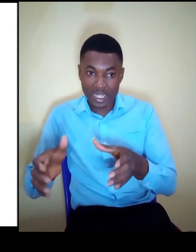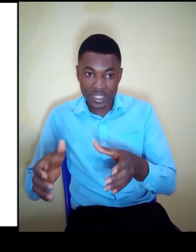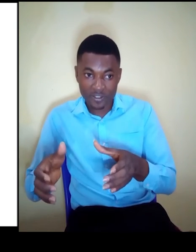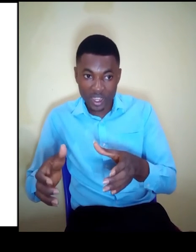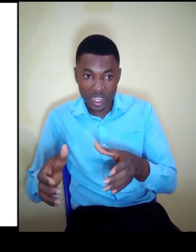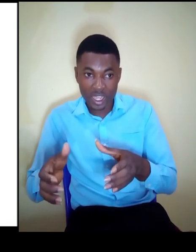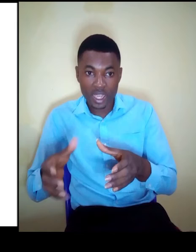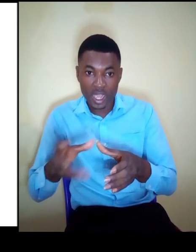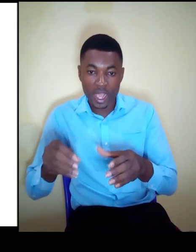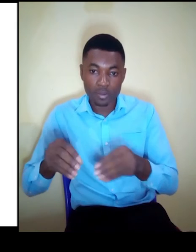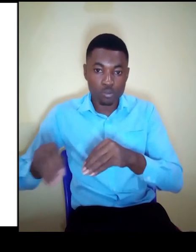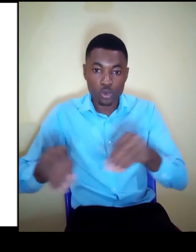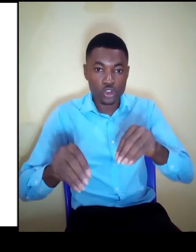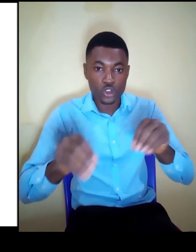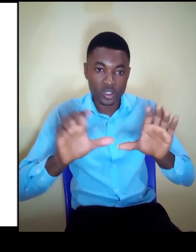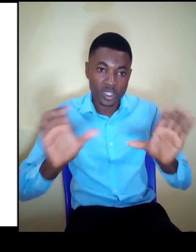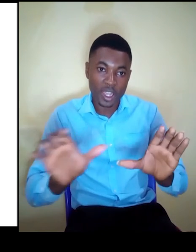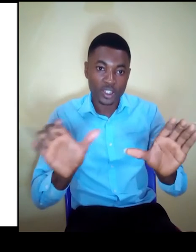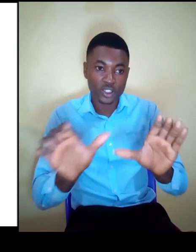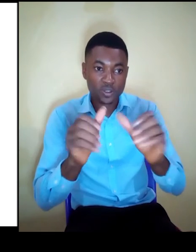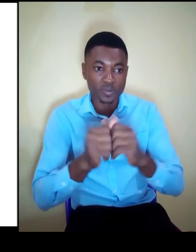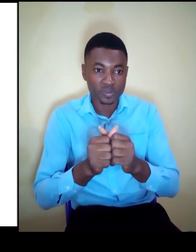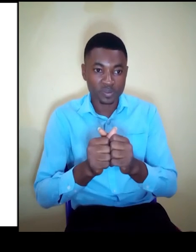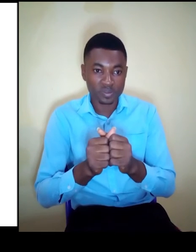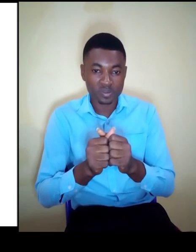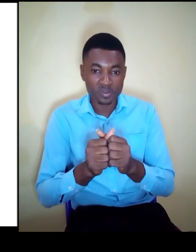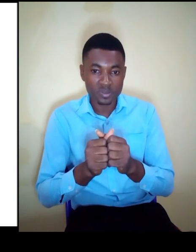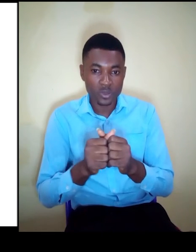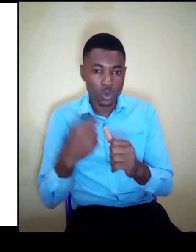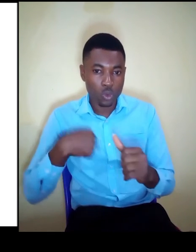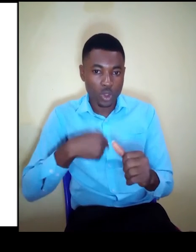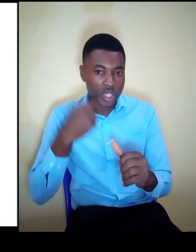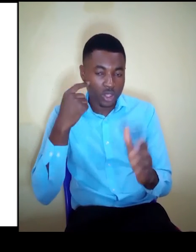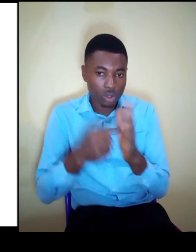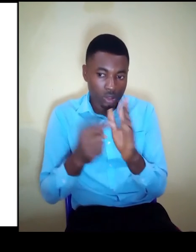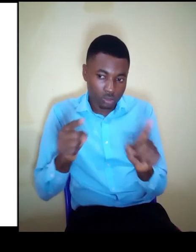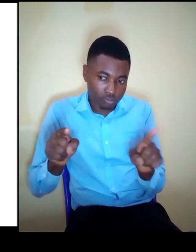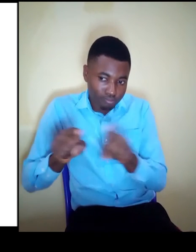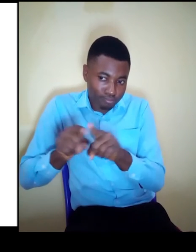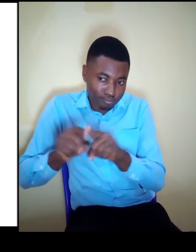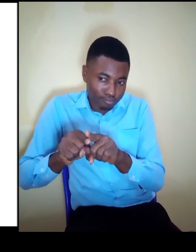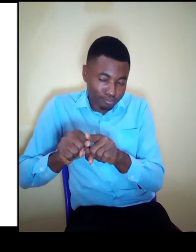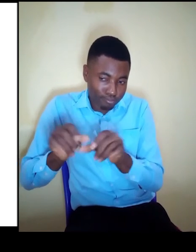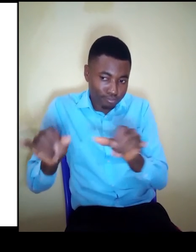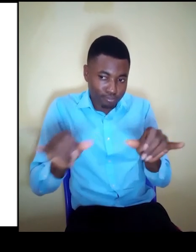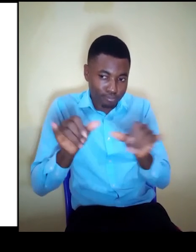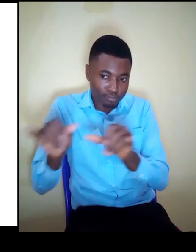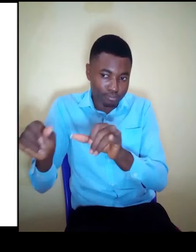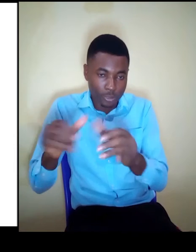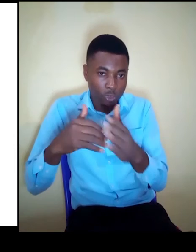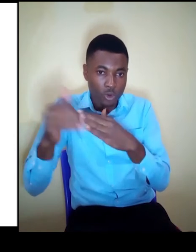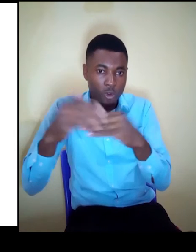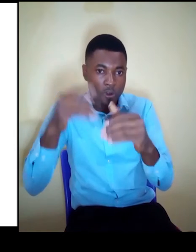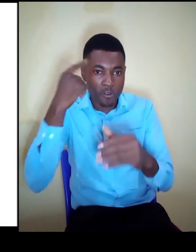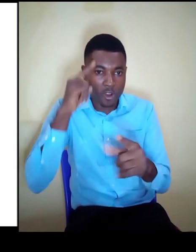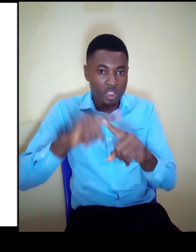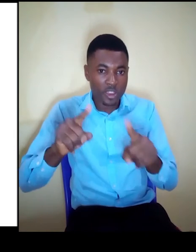And we also identify simultaneous constructions of different types used by both signers,